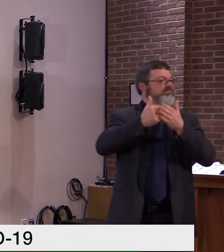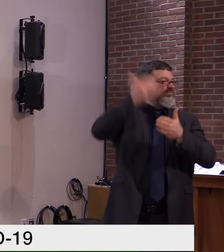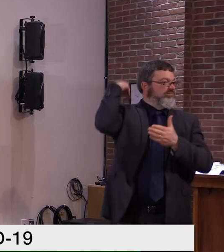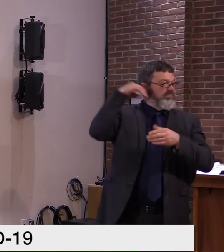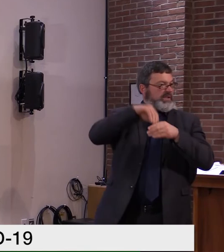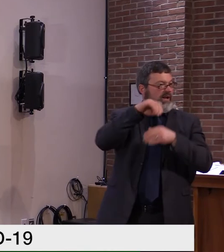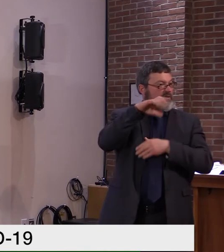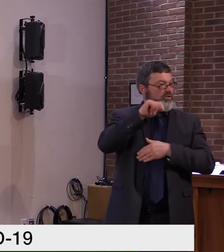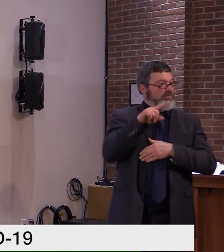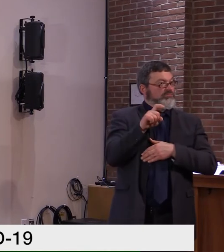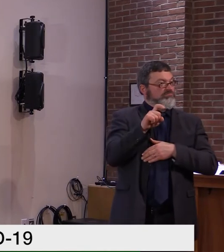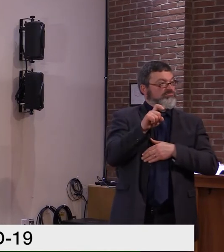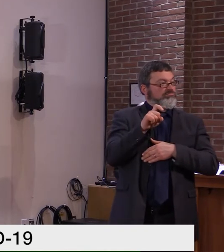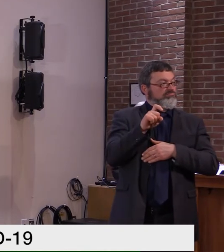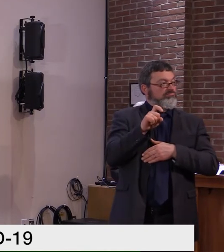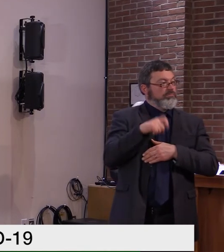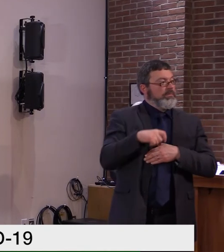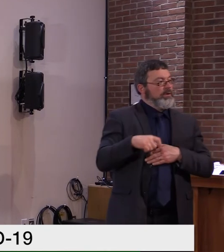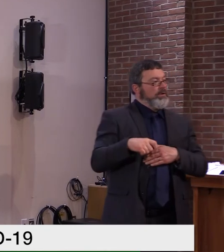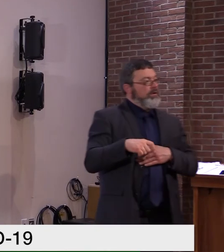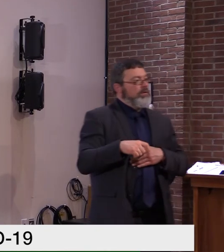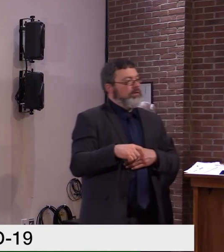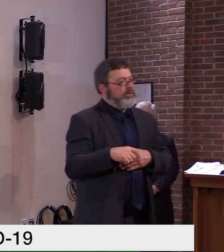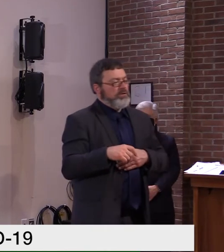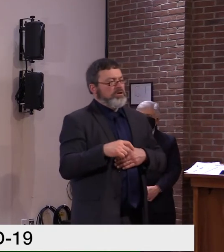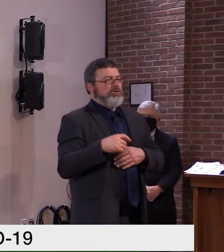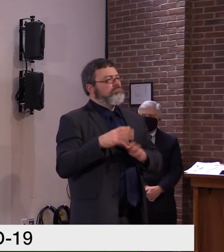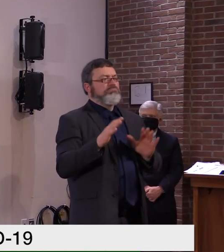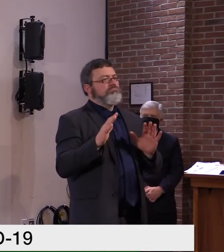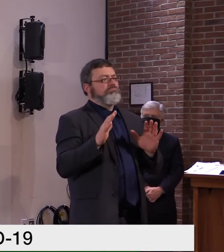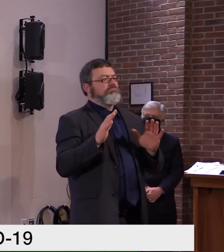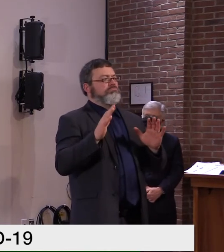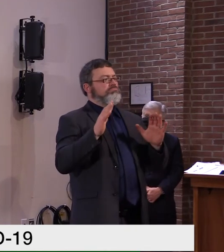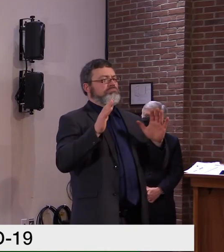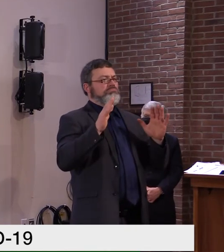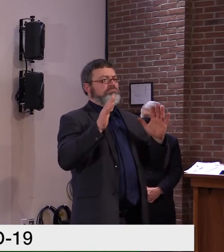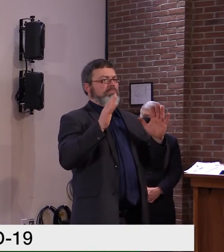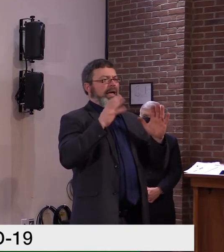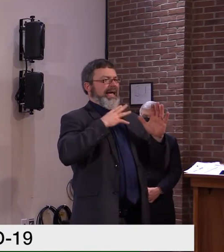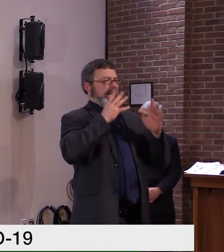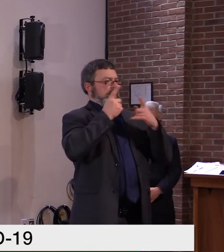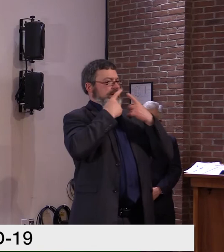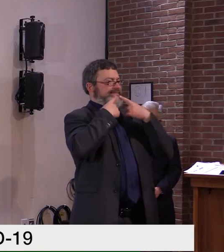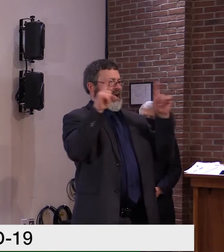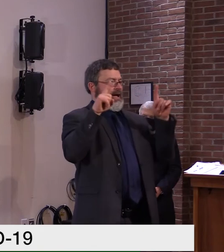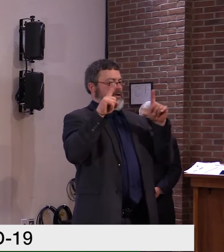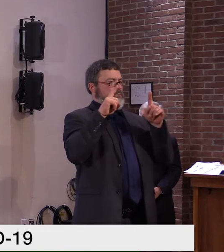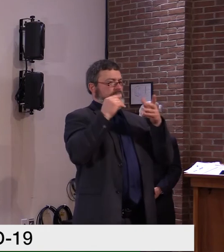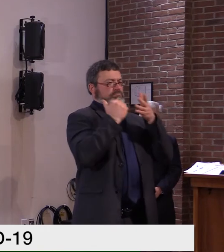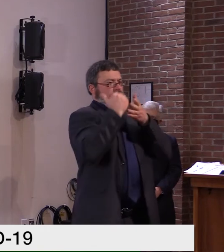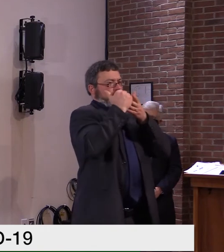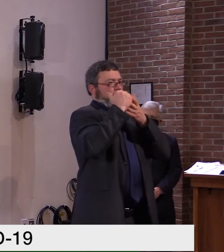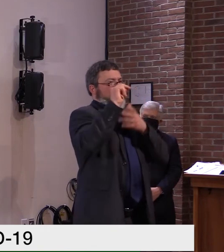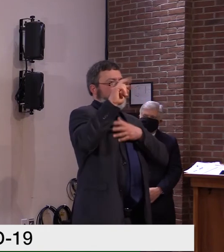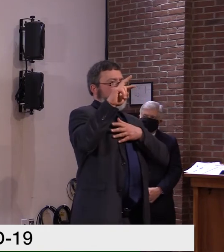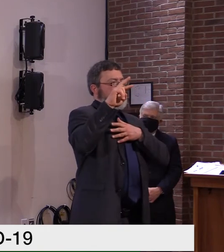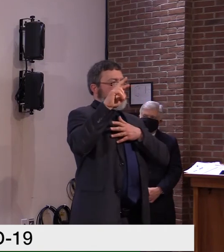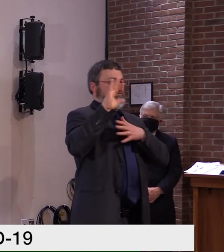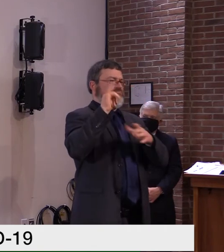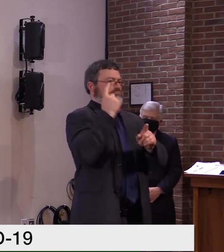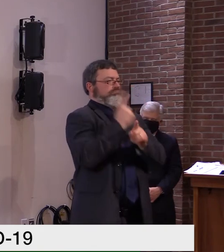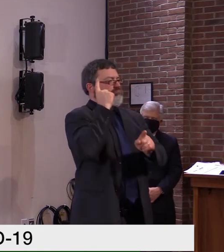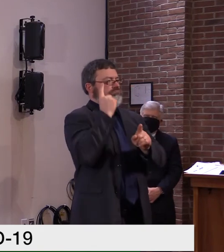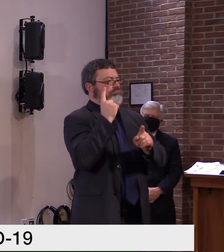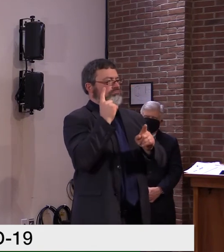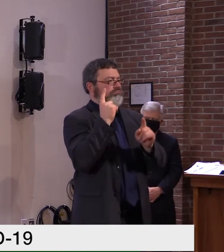So Thanksgiving wasn't the problem. Halloween was the problem. And we tried to give everyone fair warning